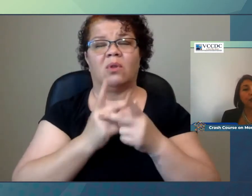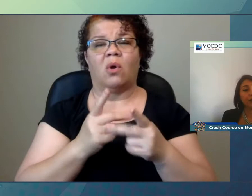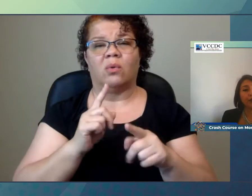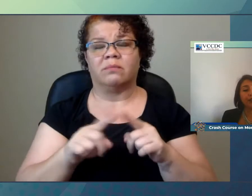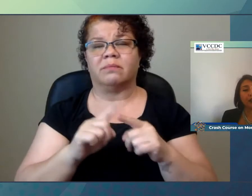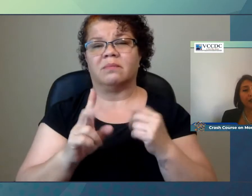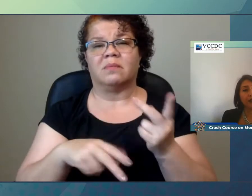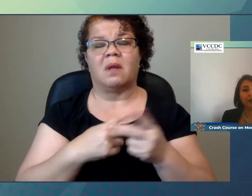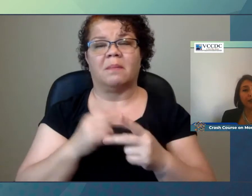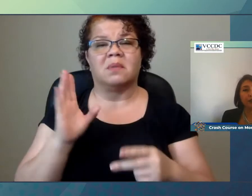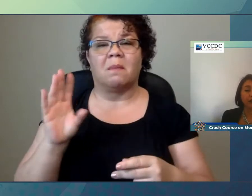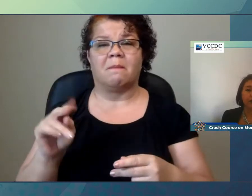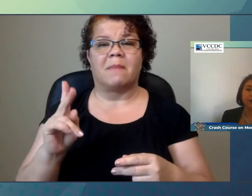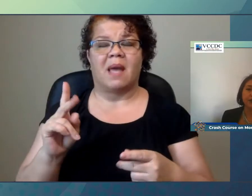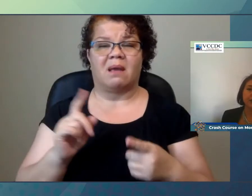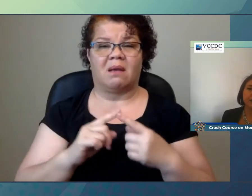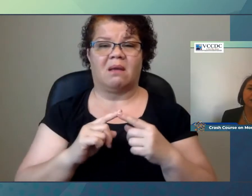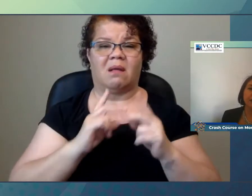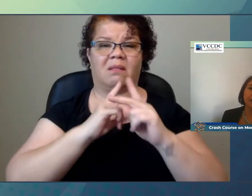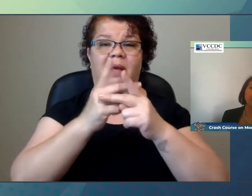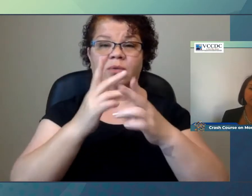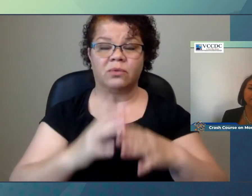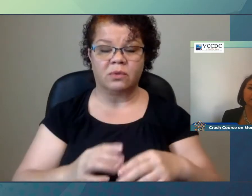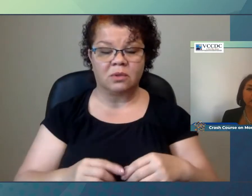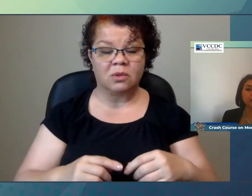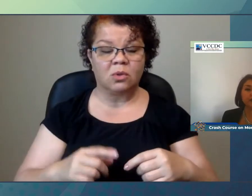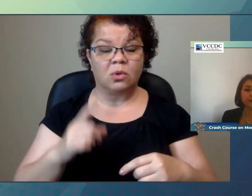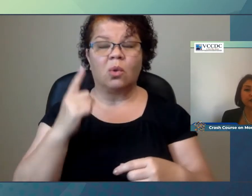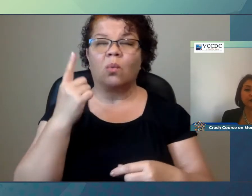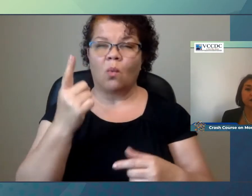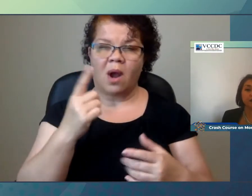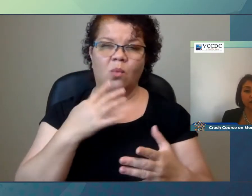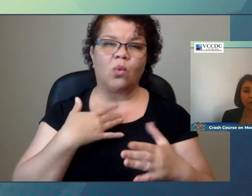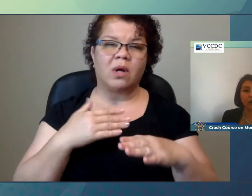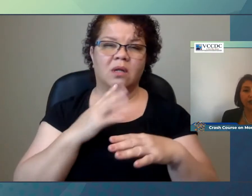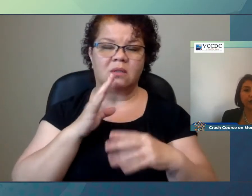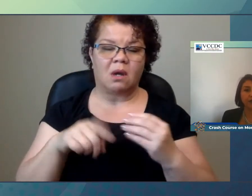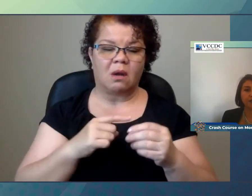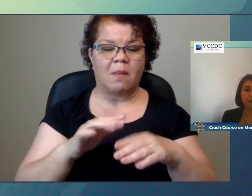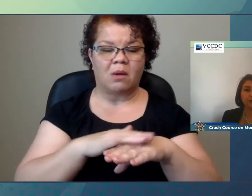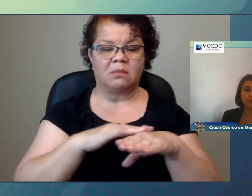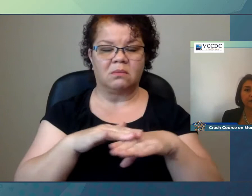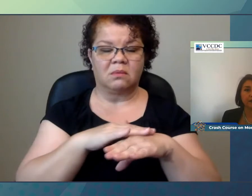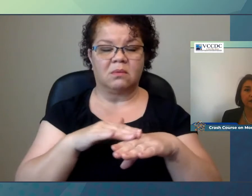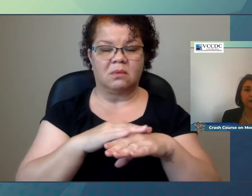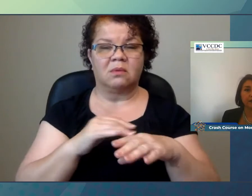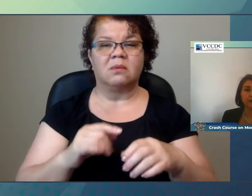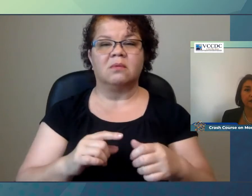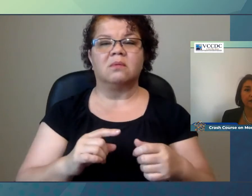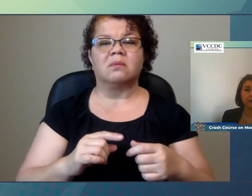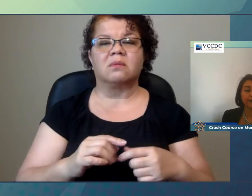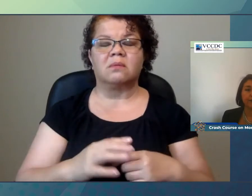So what we're going to cover in your loan are just going to be a couple of little differences regarding those things.